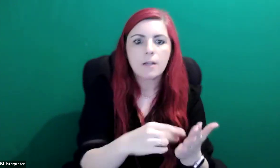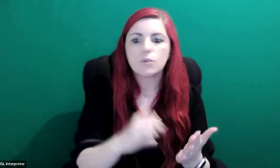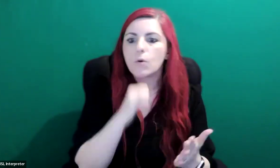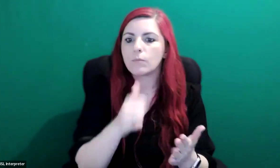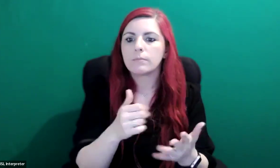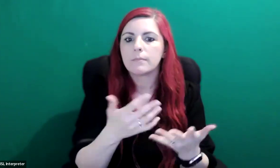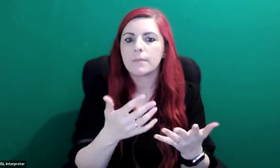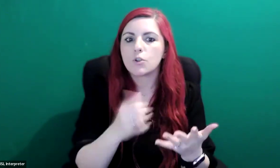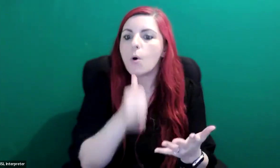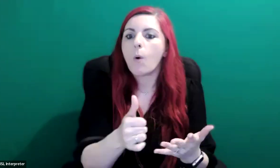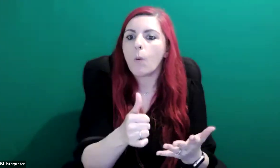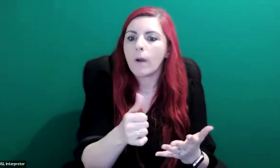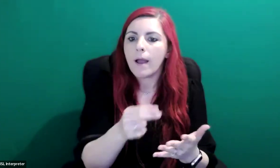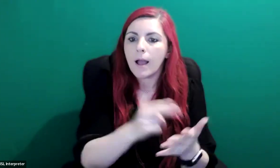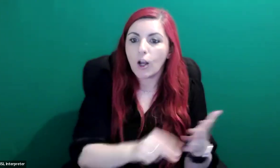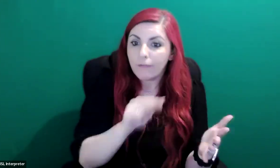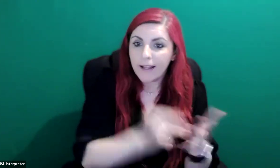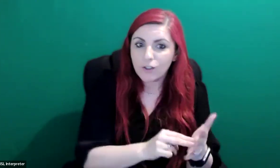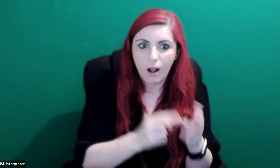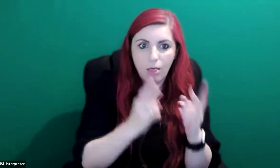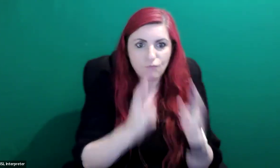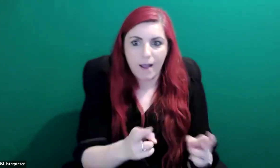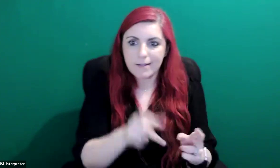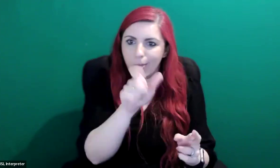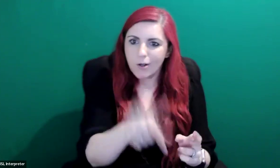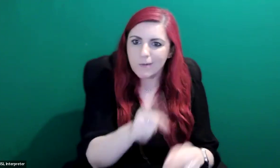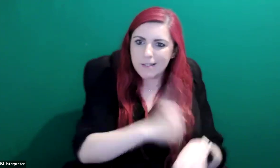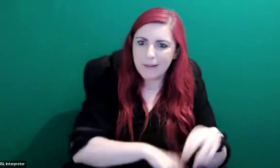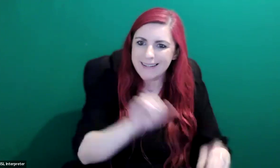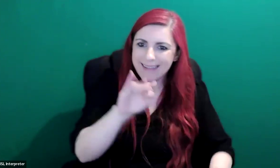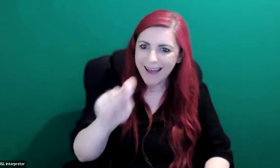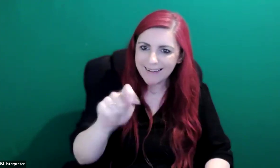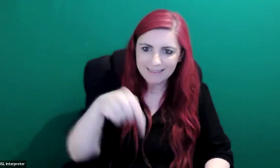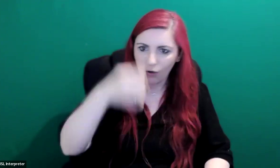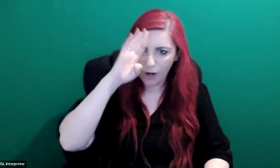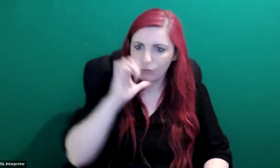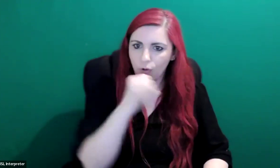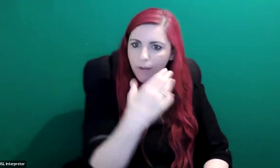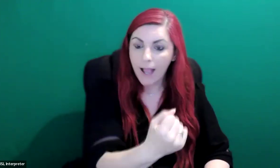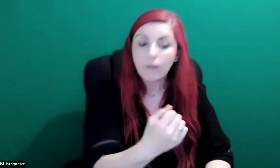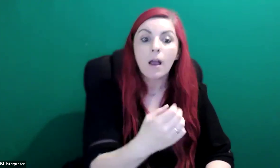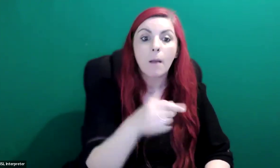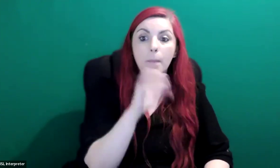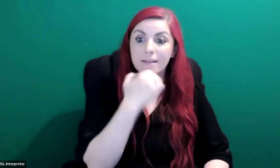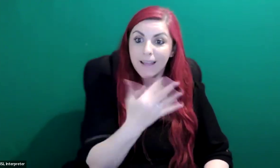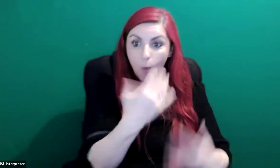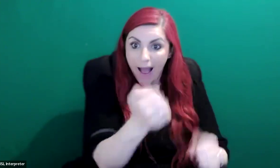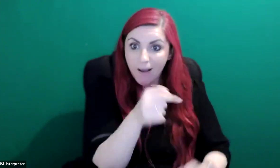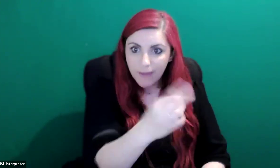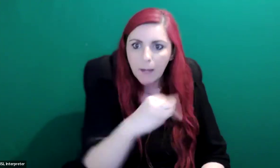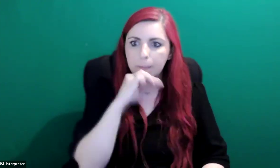with Disabilities Act in Ireland that people could rely upon in the courts, for example, if they were making